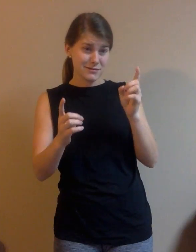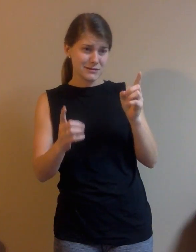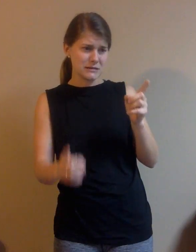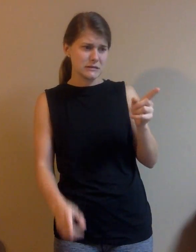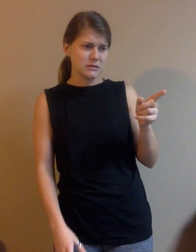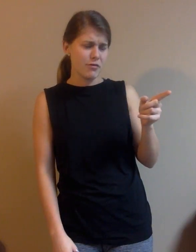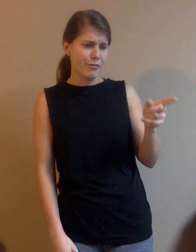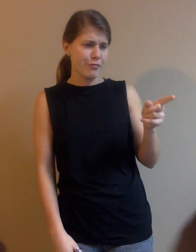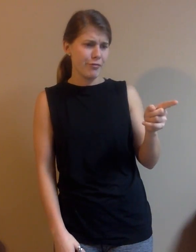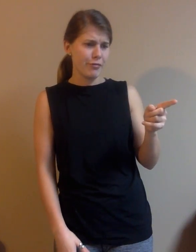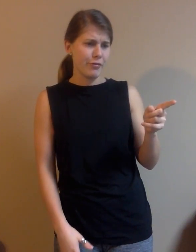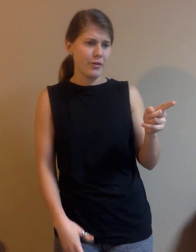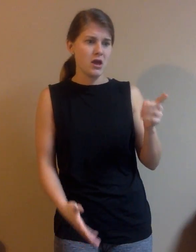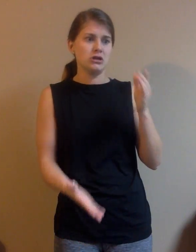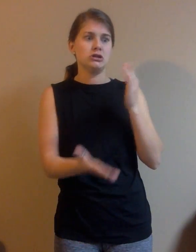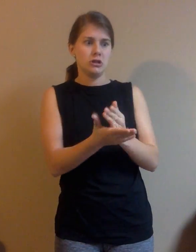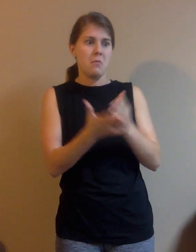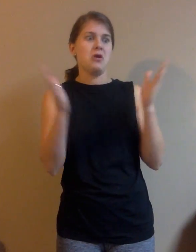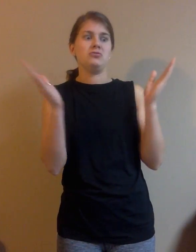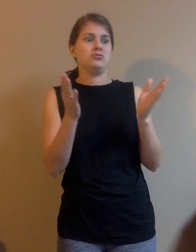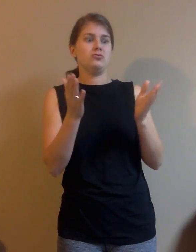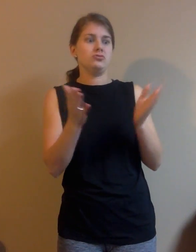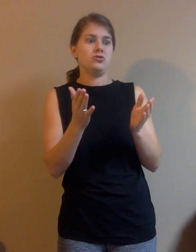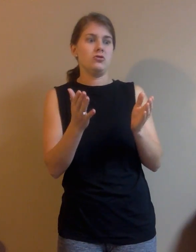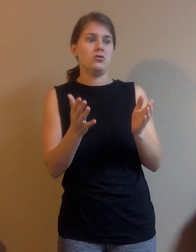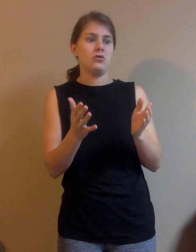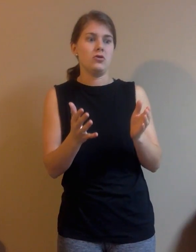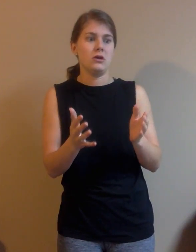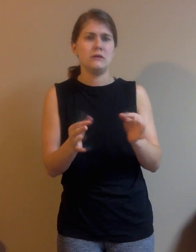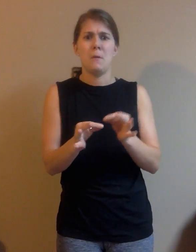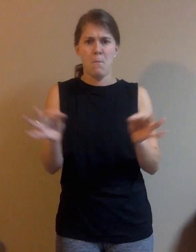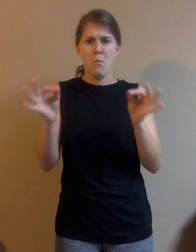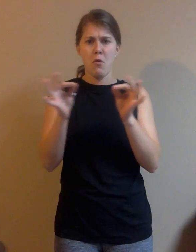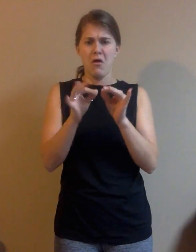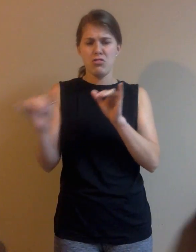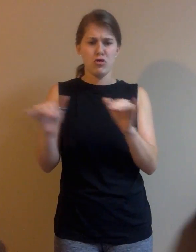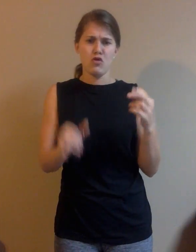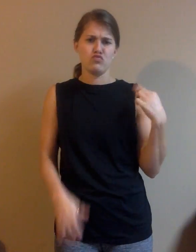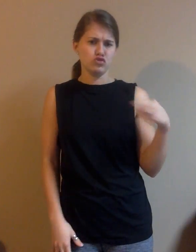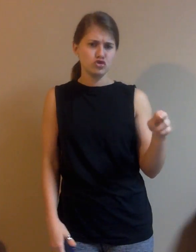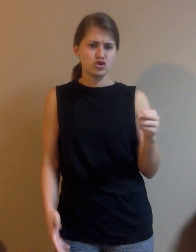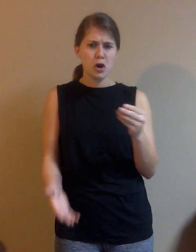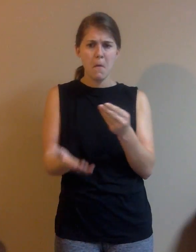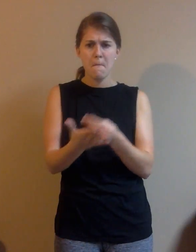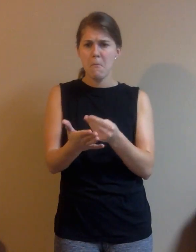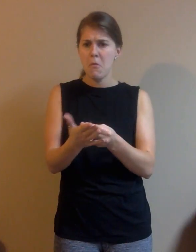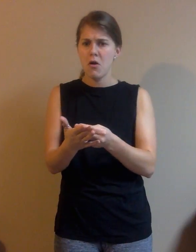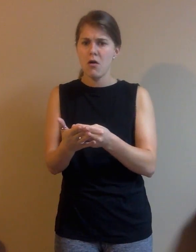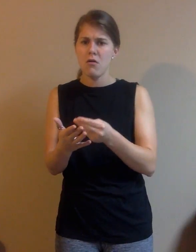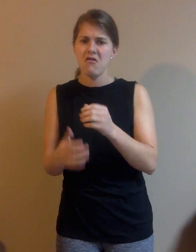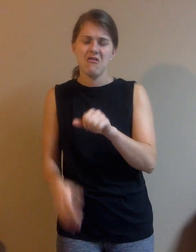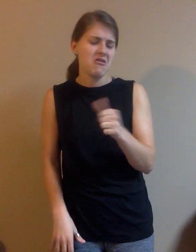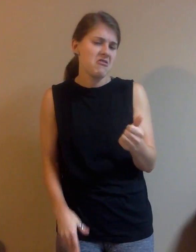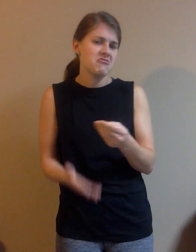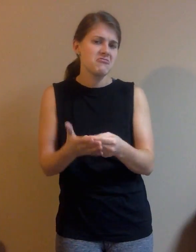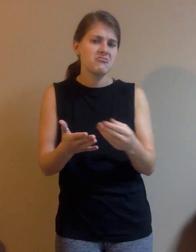money and other things. So I have a big interest in education, and I think we all do. We have a huge